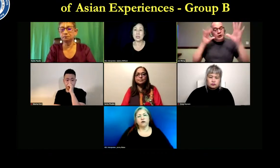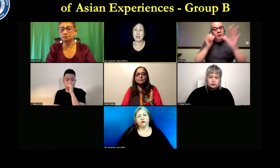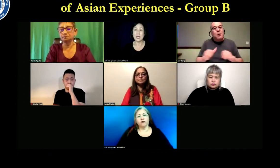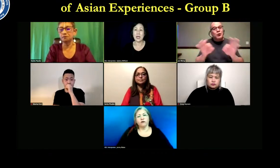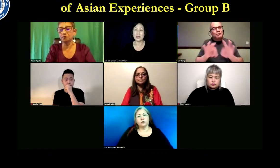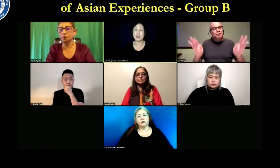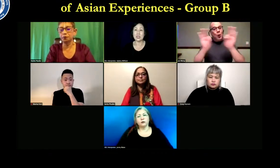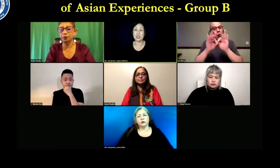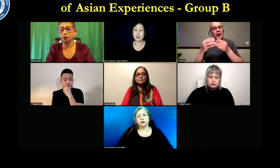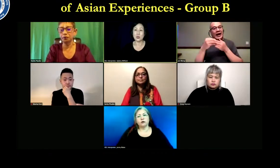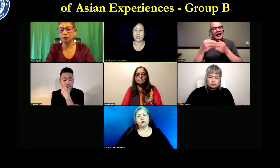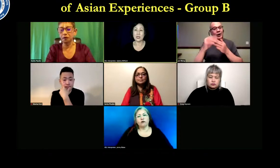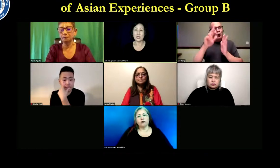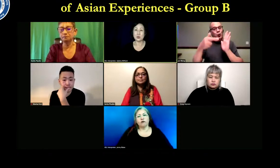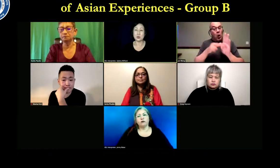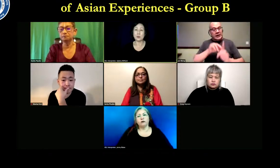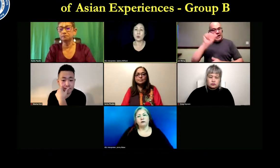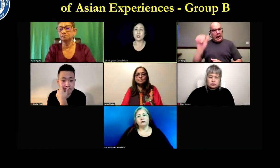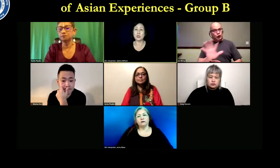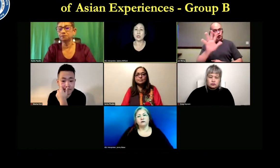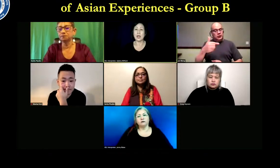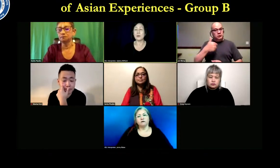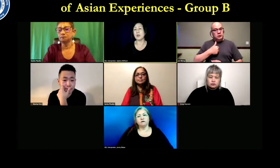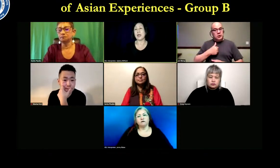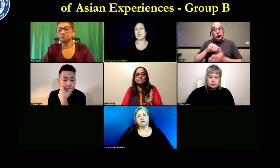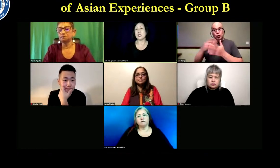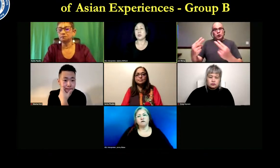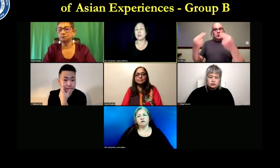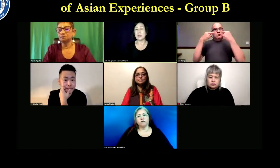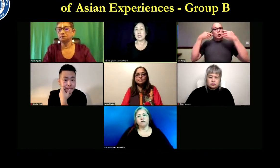I sent as a teacher. And I think it was really important to